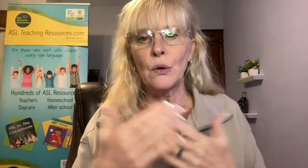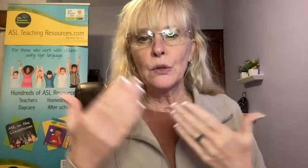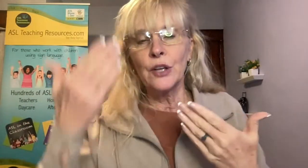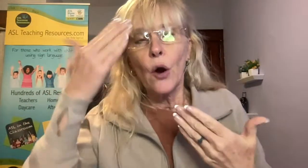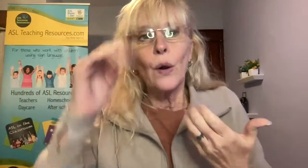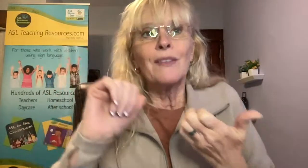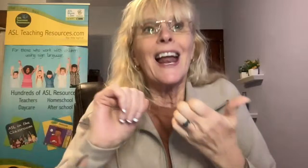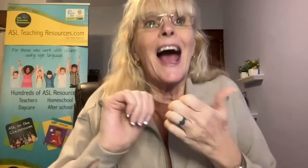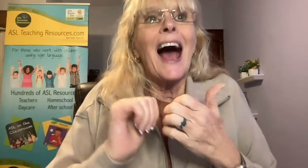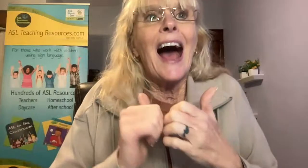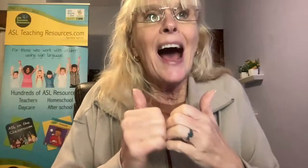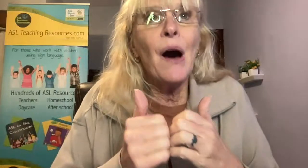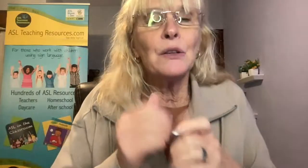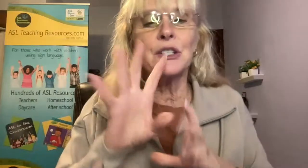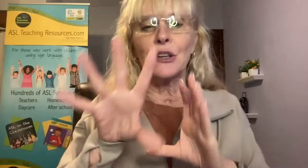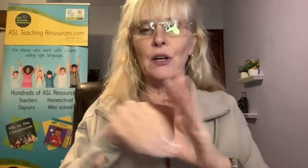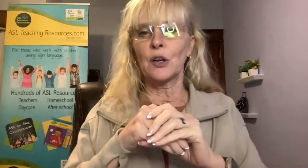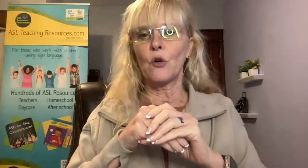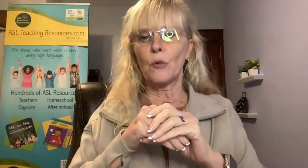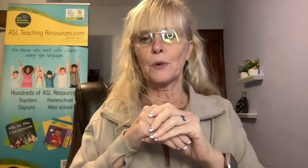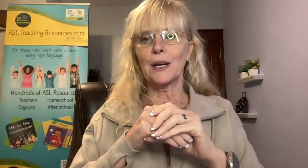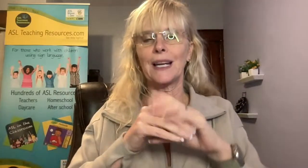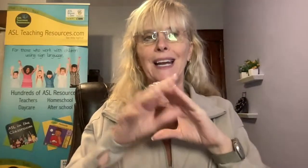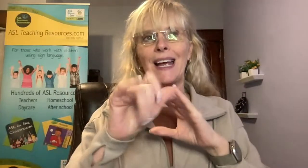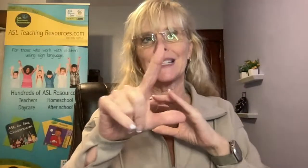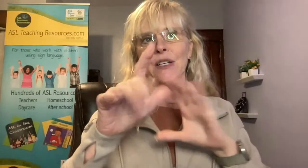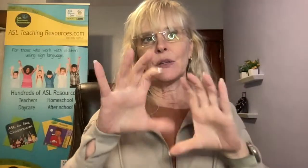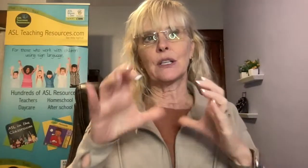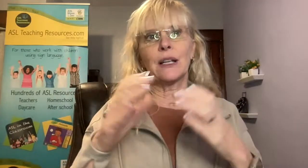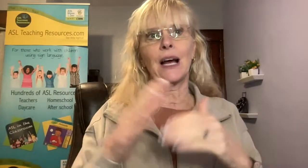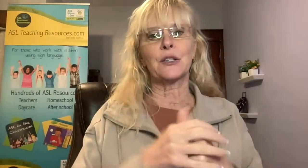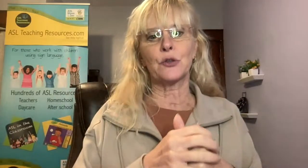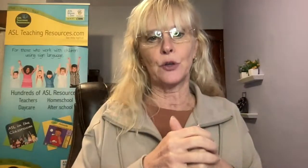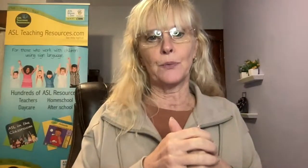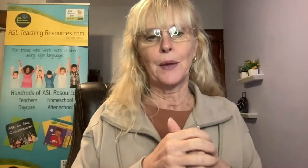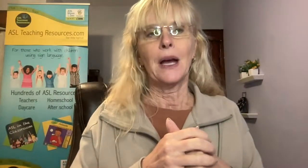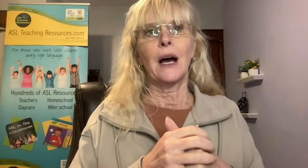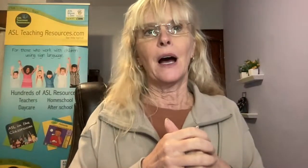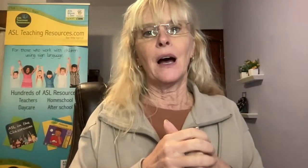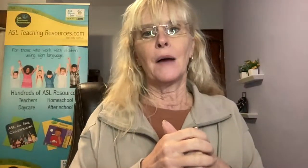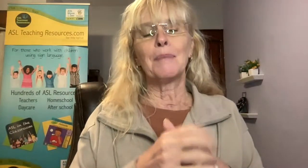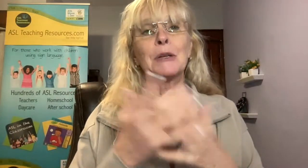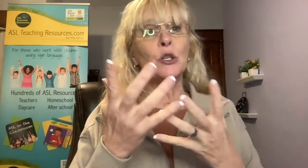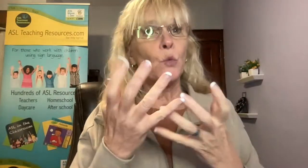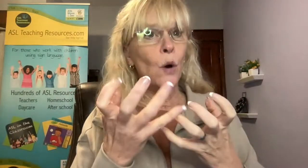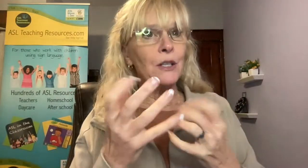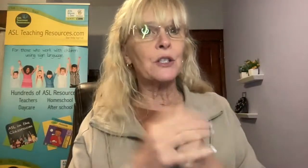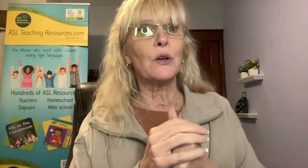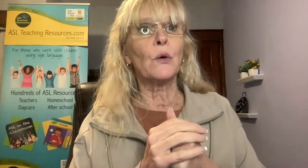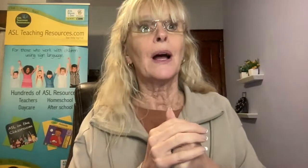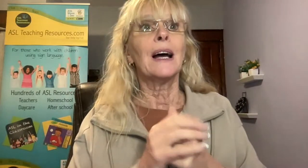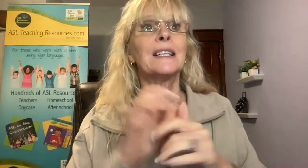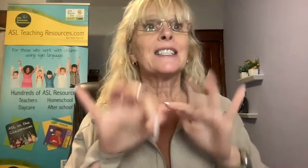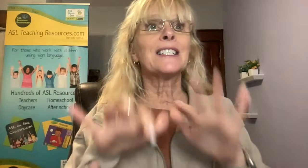don't know even how to start incorporating ASL into the classroom, but you want to, just type